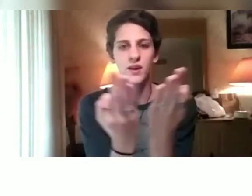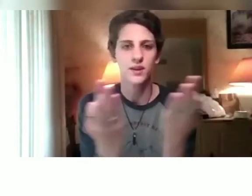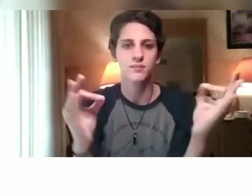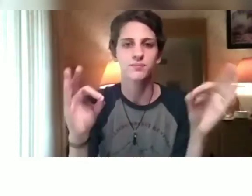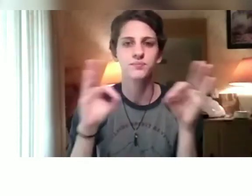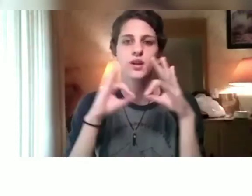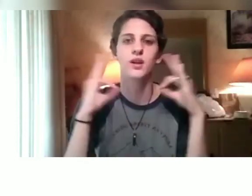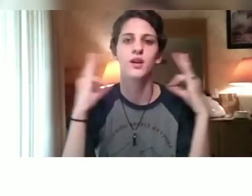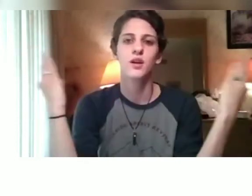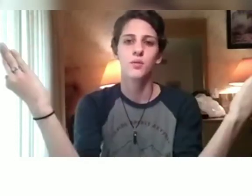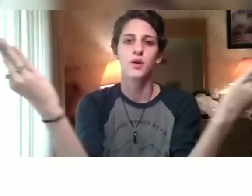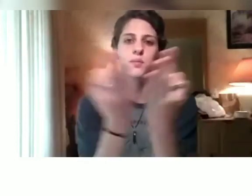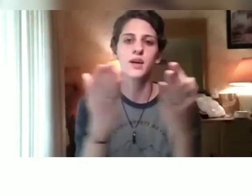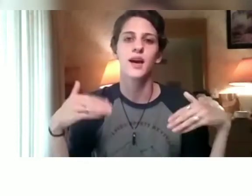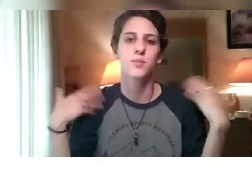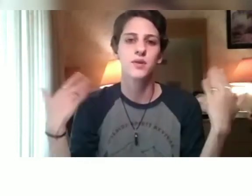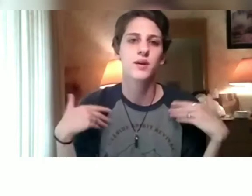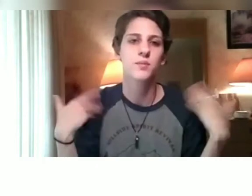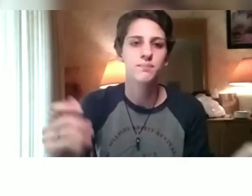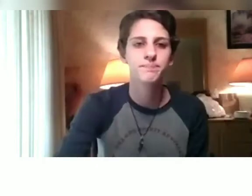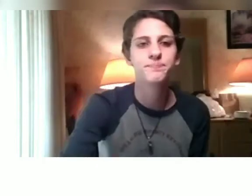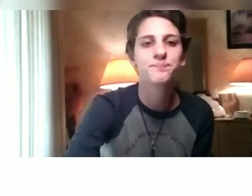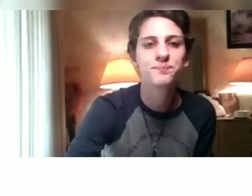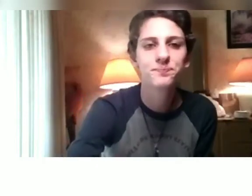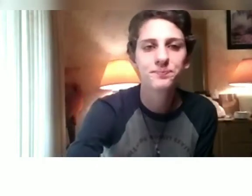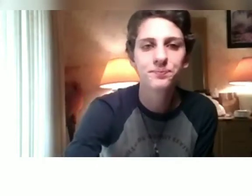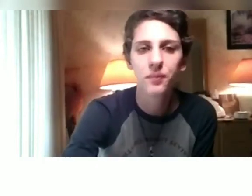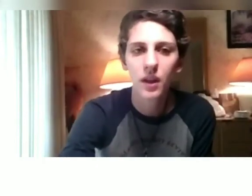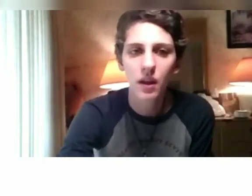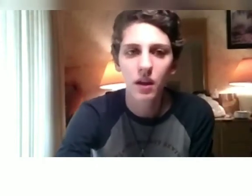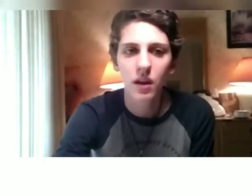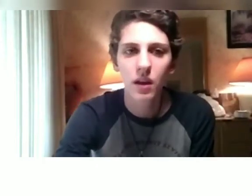happy family. One big happy family.